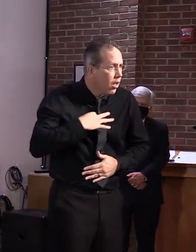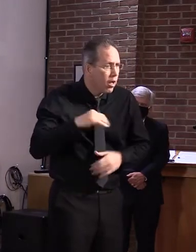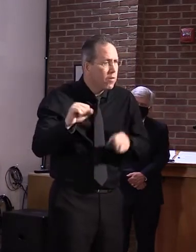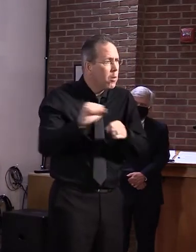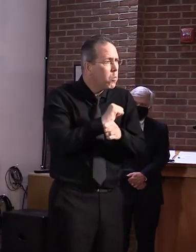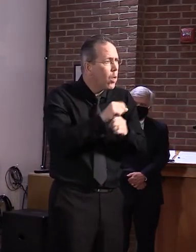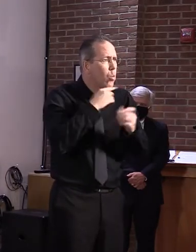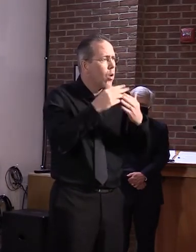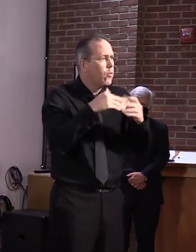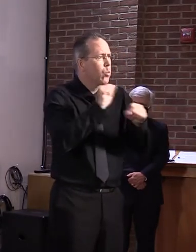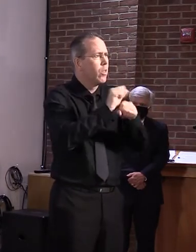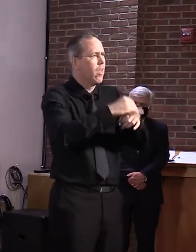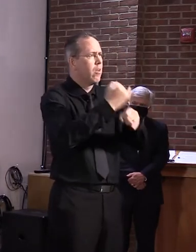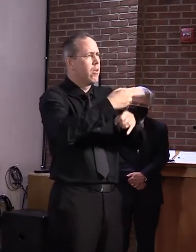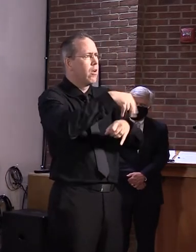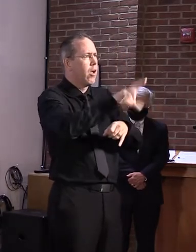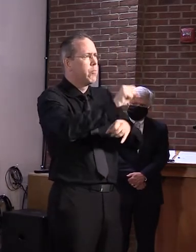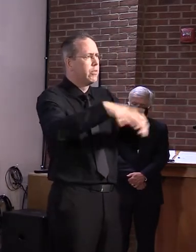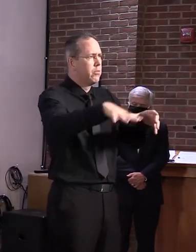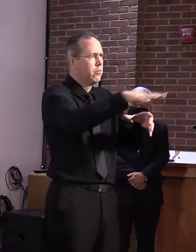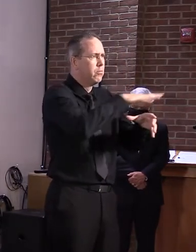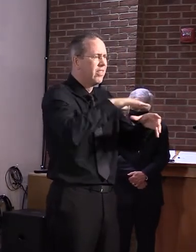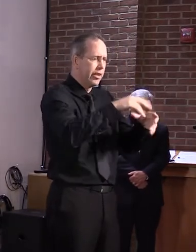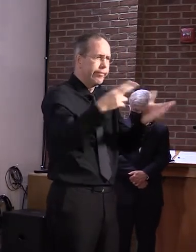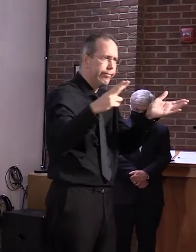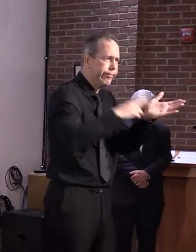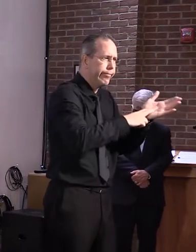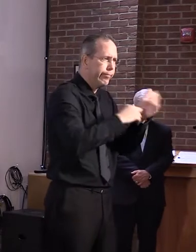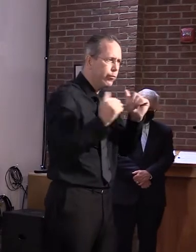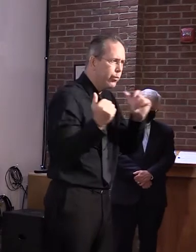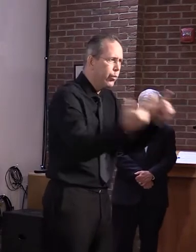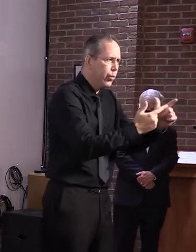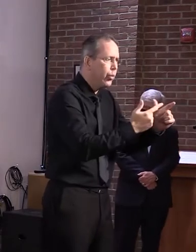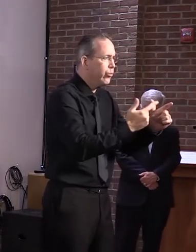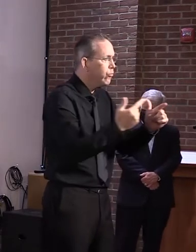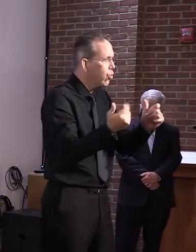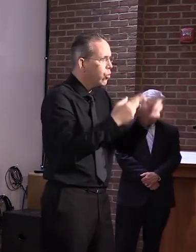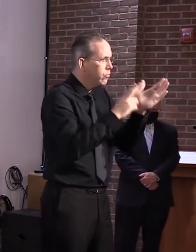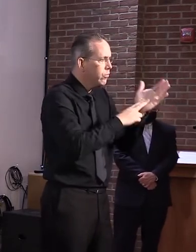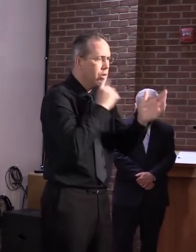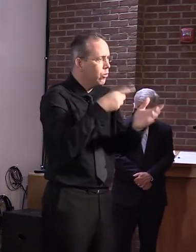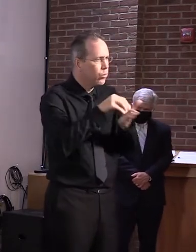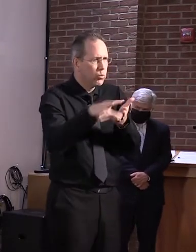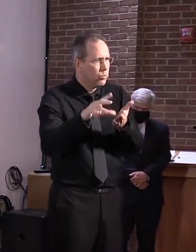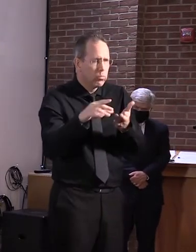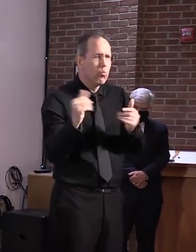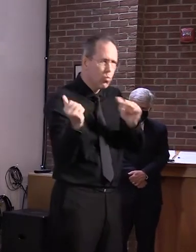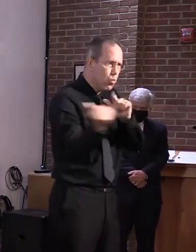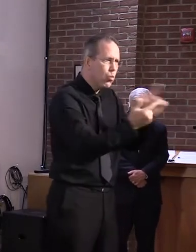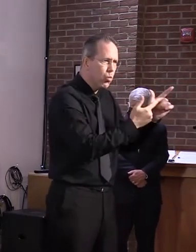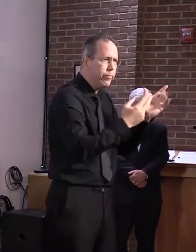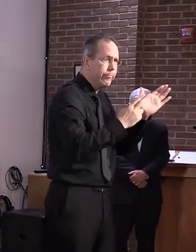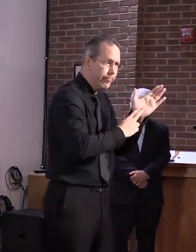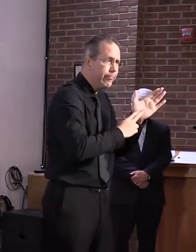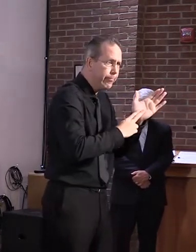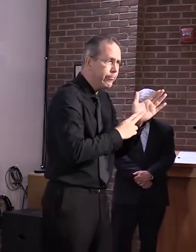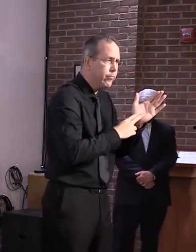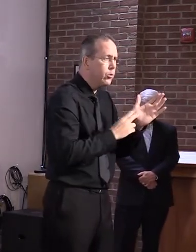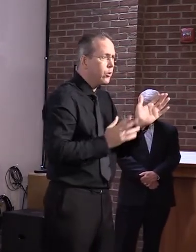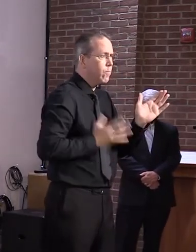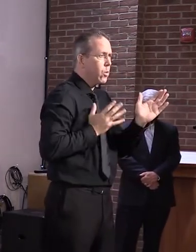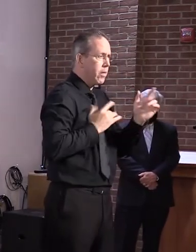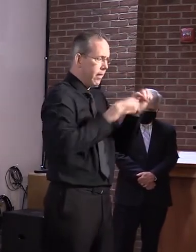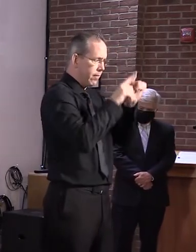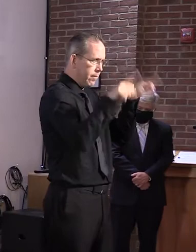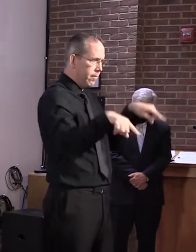anyone that breaches the guidelines, the good public health safety processes and procedures we put in